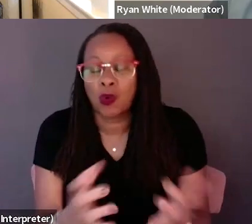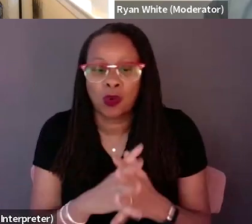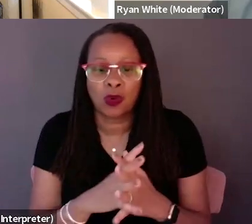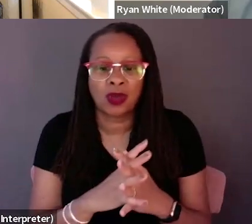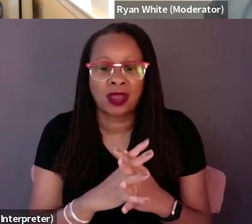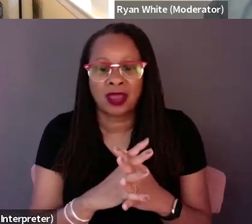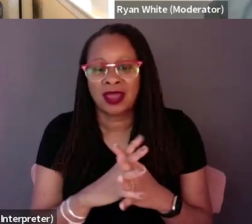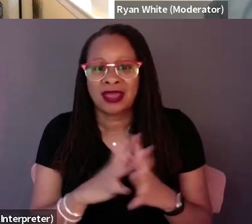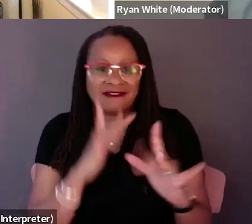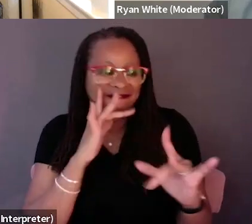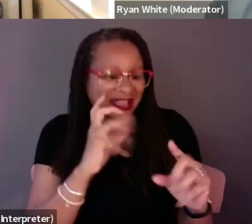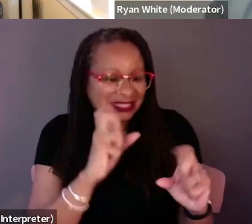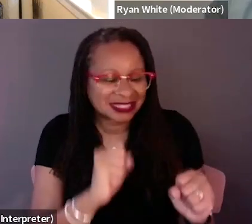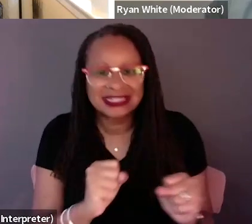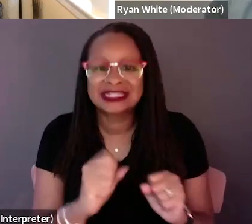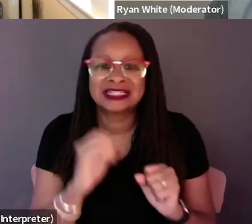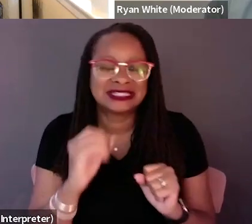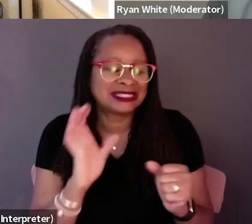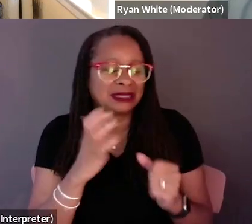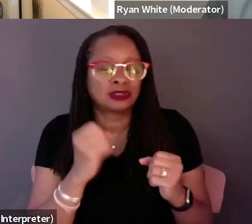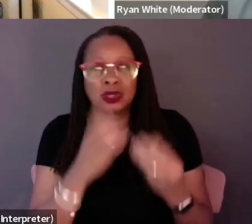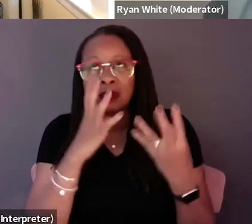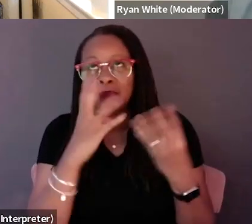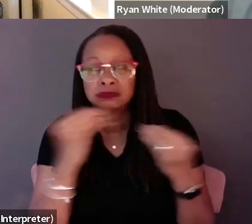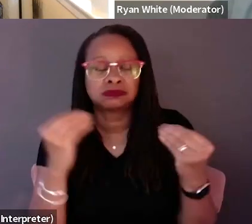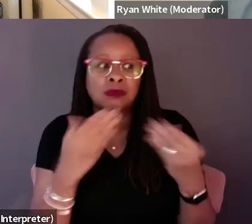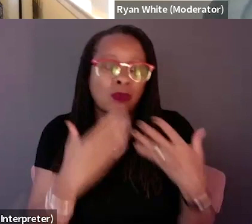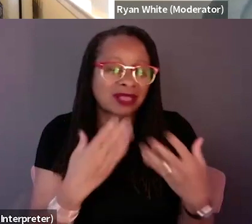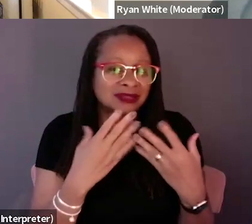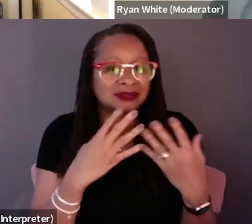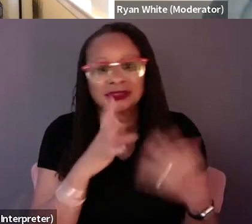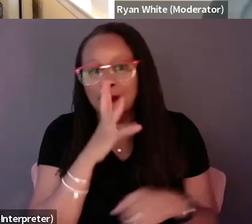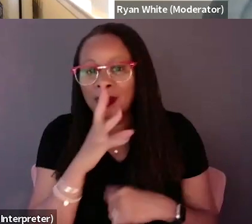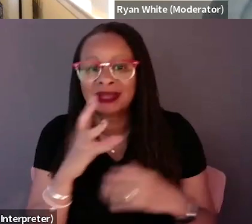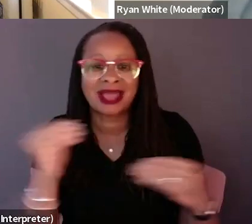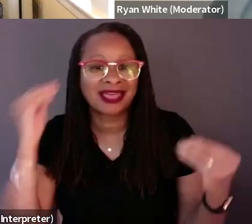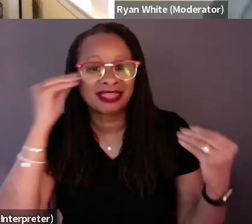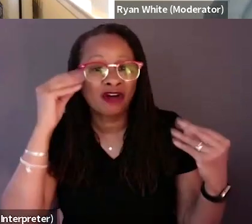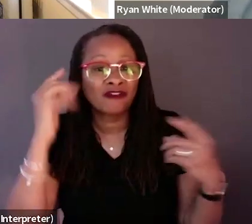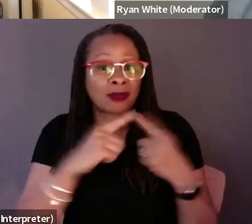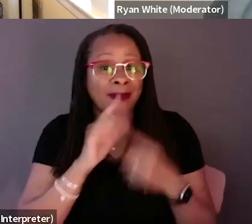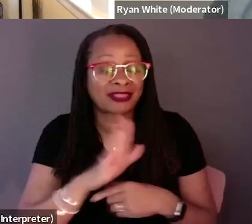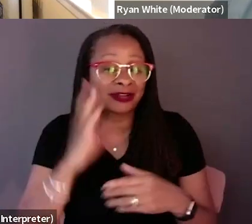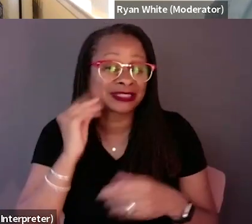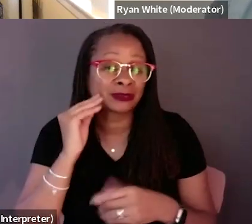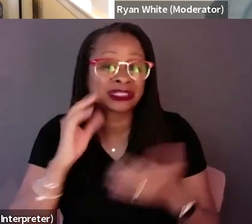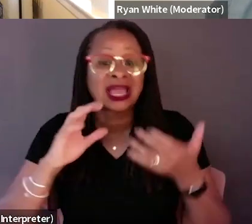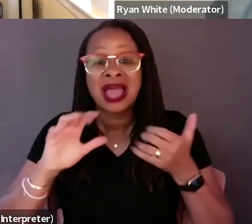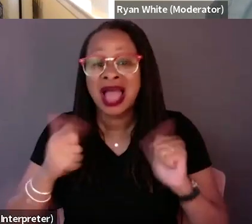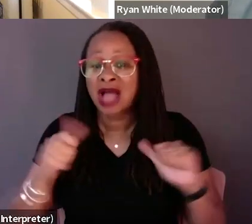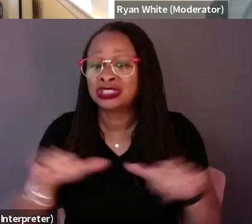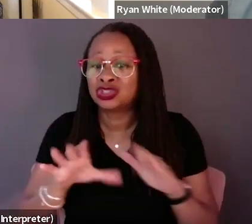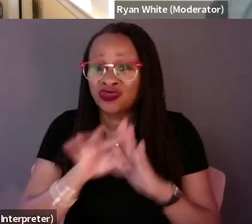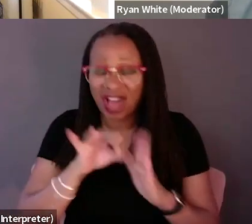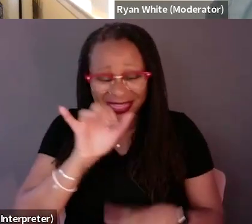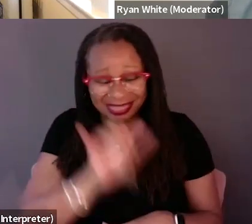so fascinating and seemed so eloquent and thoughtful about their experience. But how did